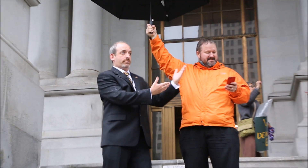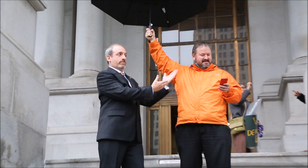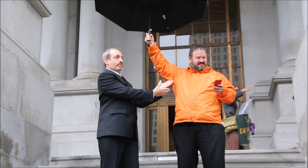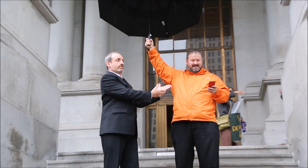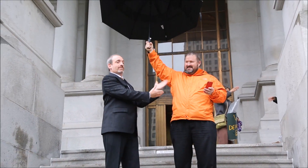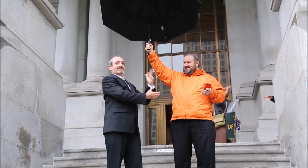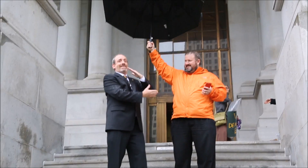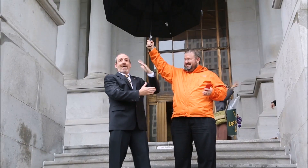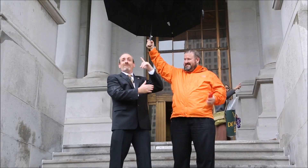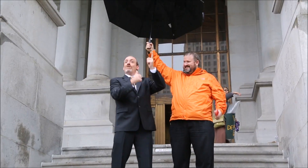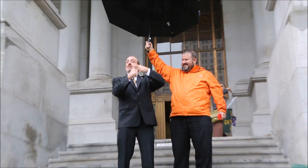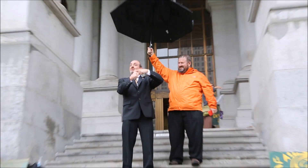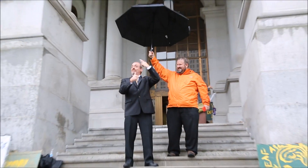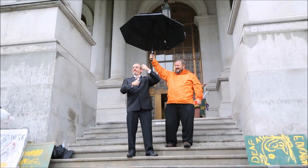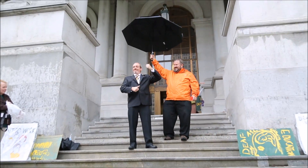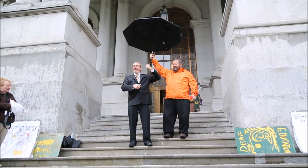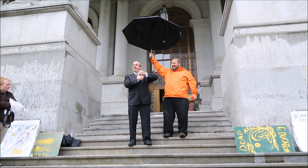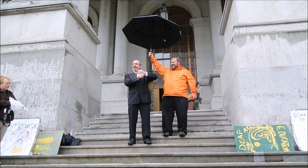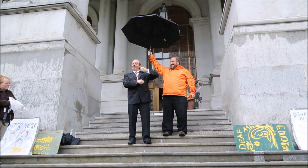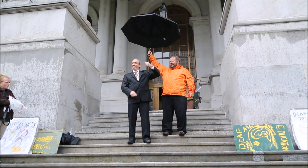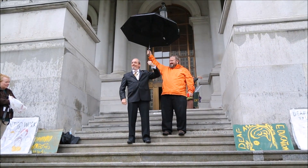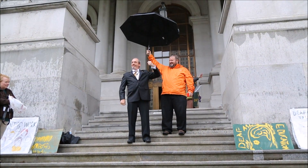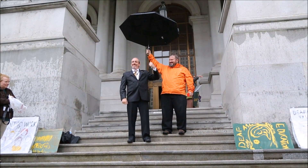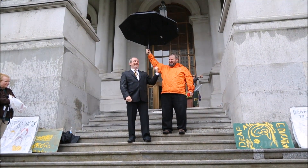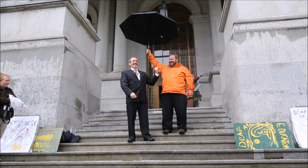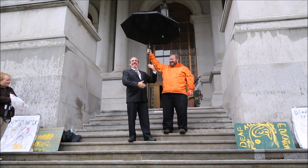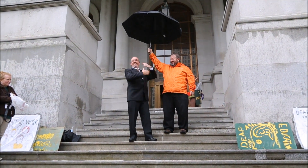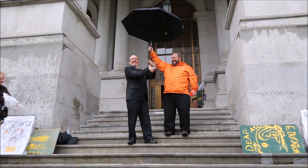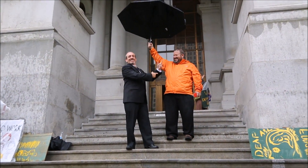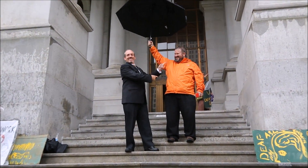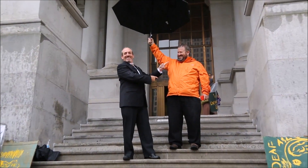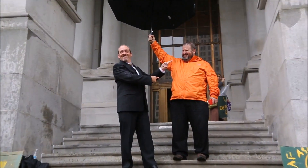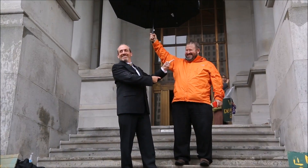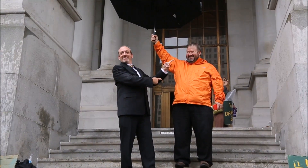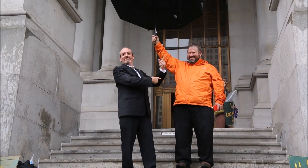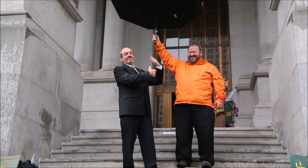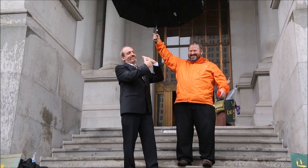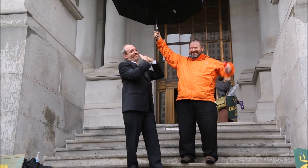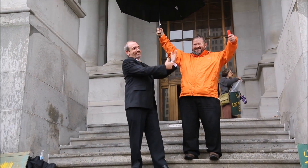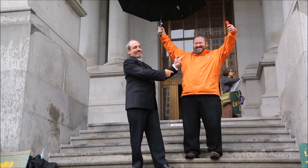there for a long time. We used them to be our tour guides. It was awesome. We want more of them.